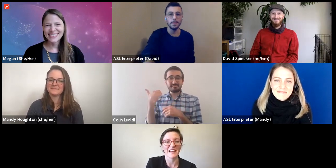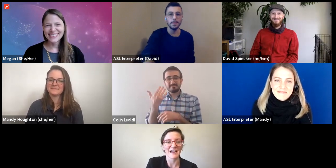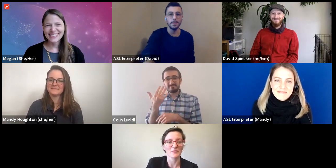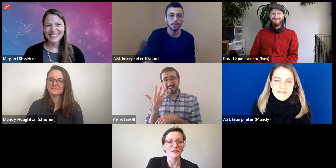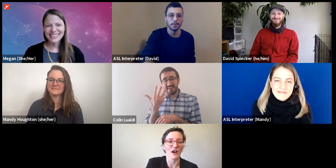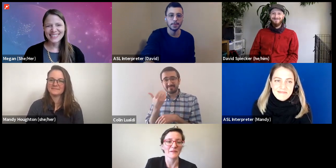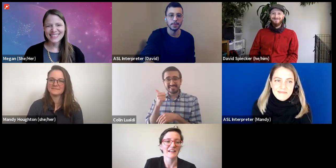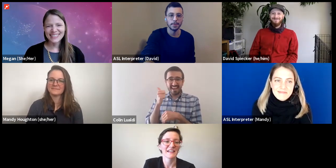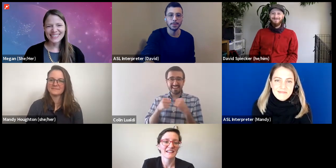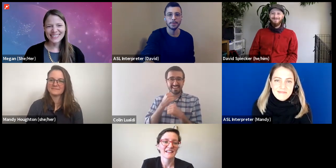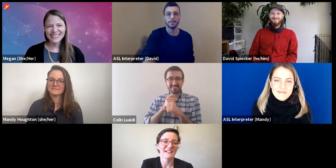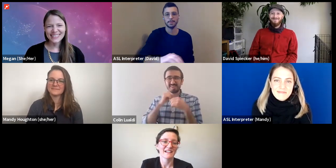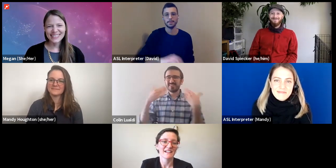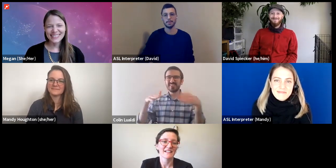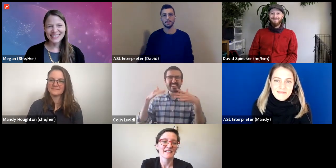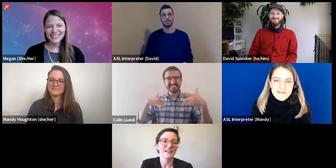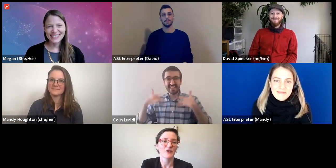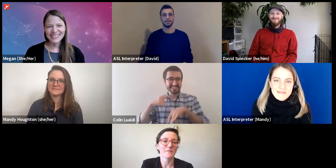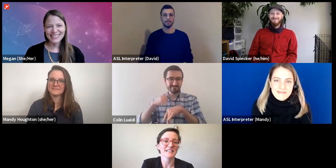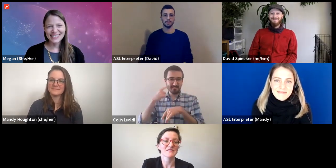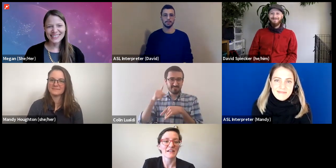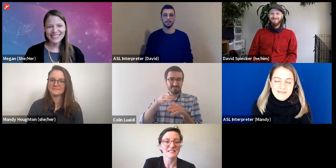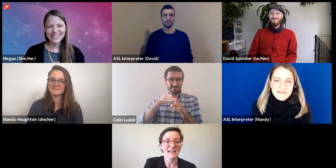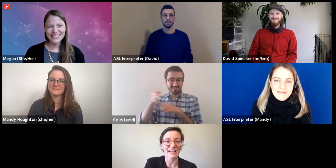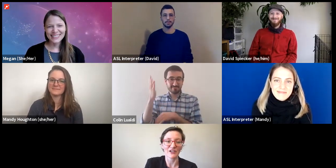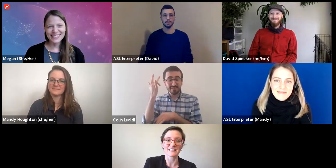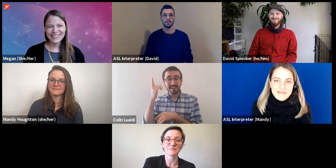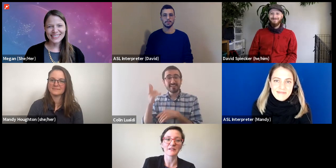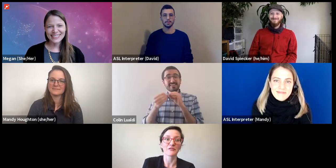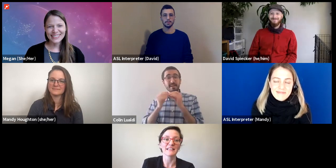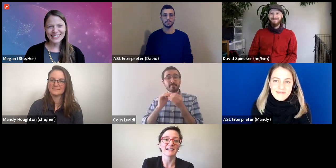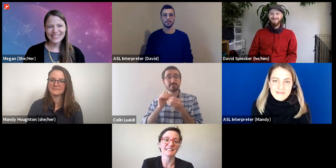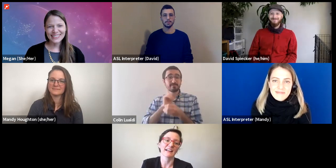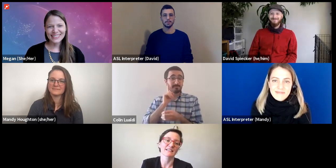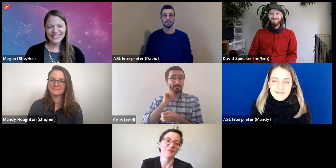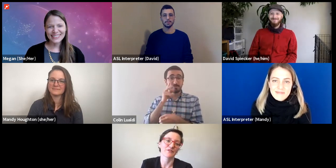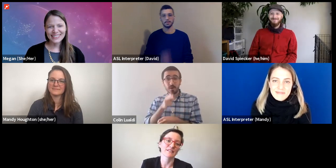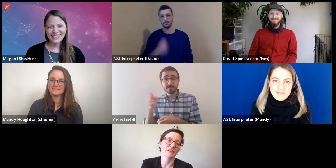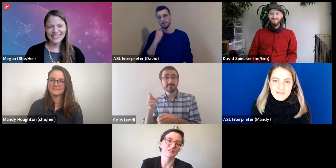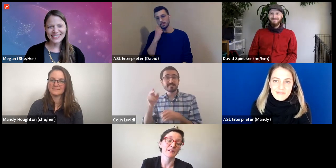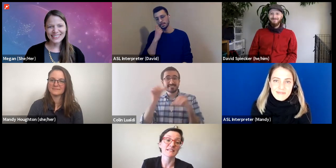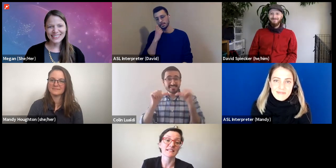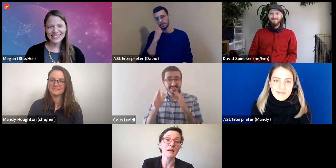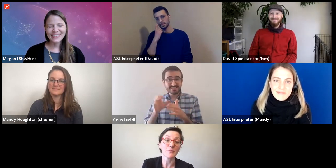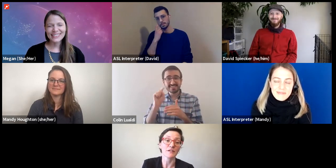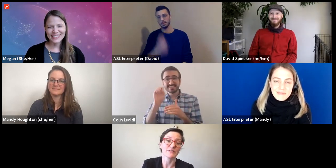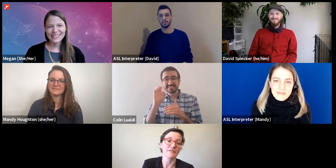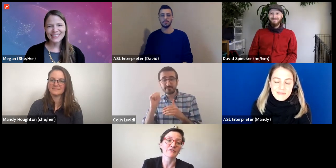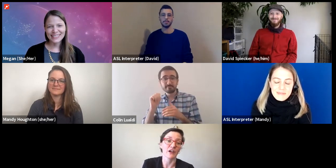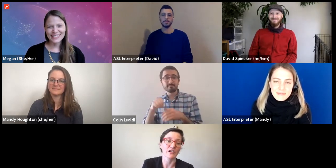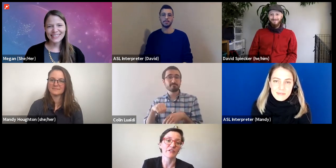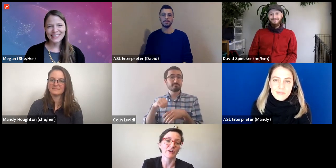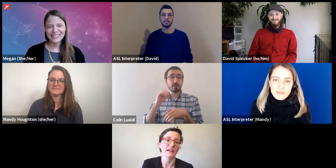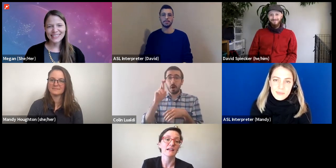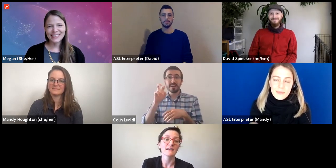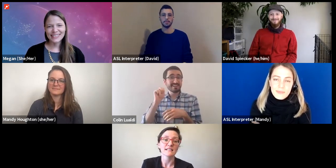Just want to add a brief comment. I know in the past 5 to 10 years, it's been a really exciting time for this field because the number of deaf